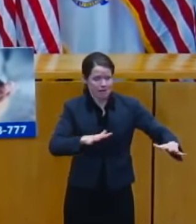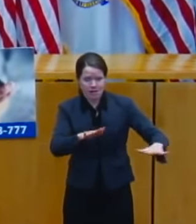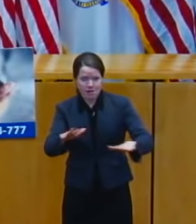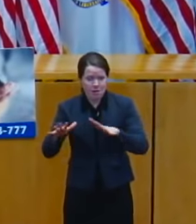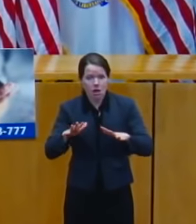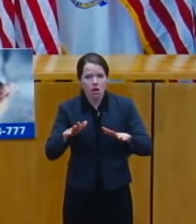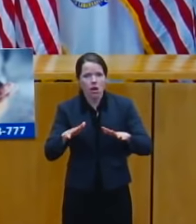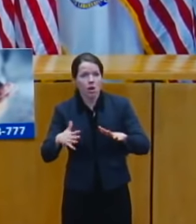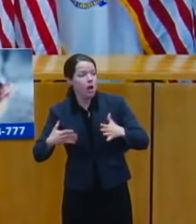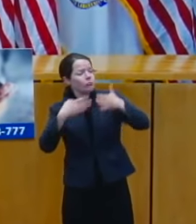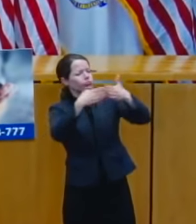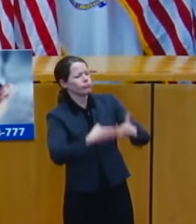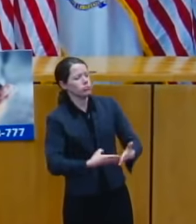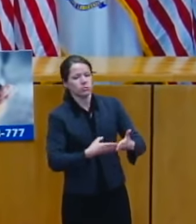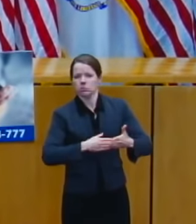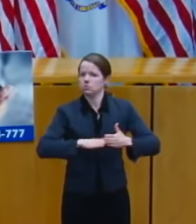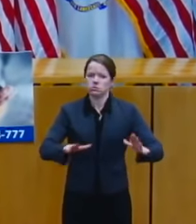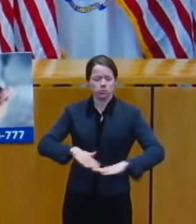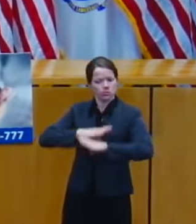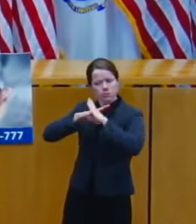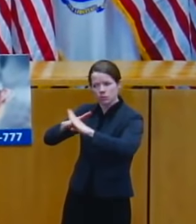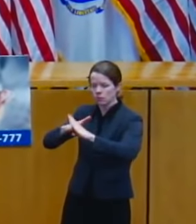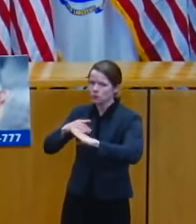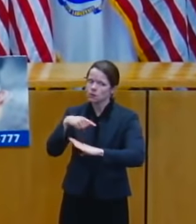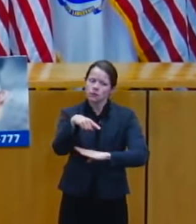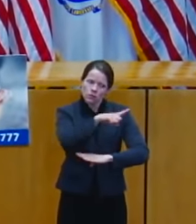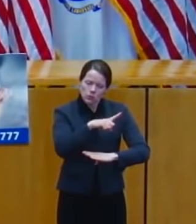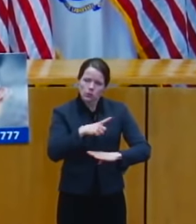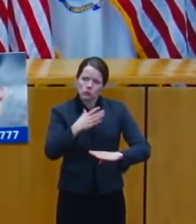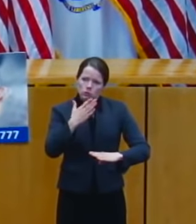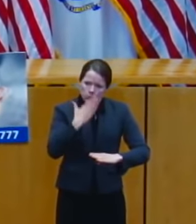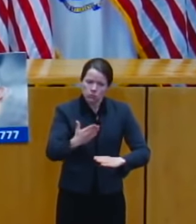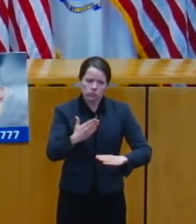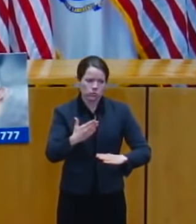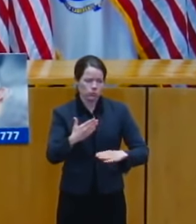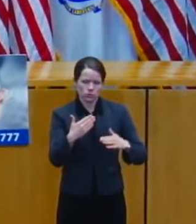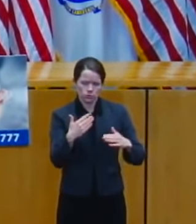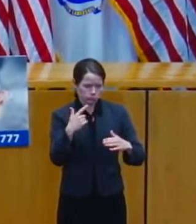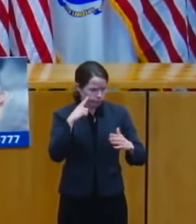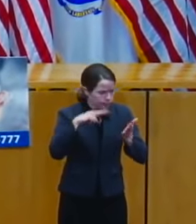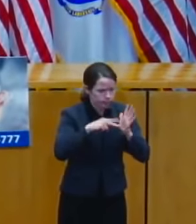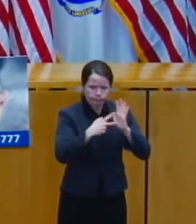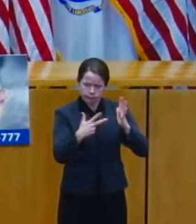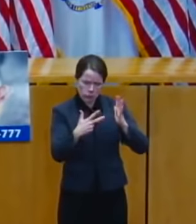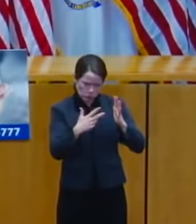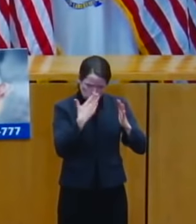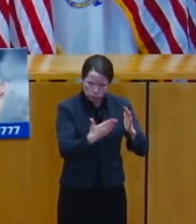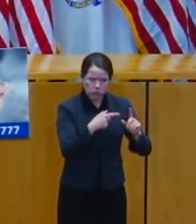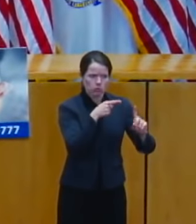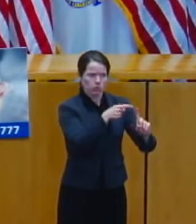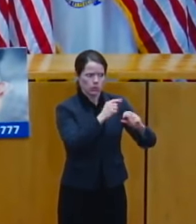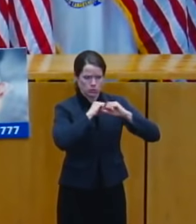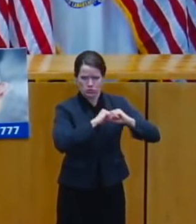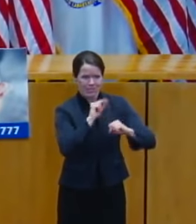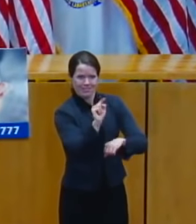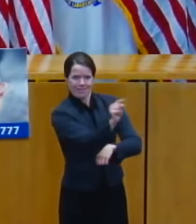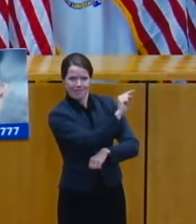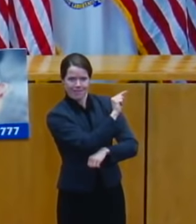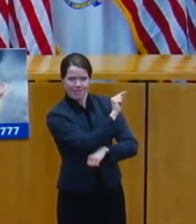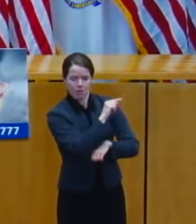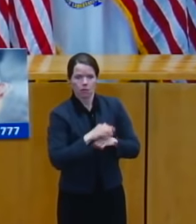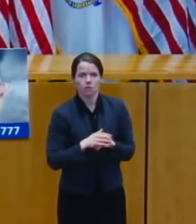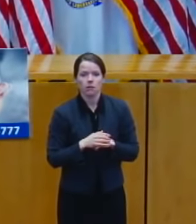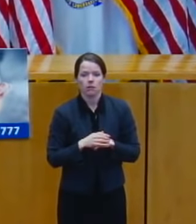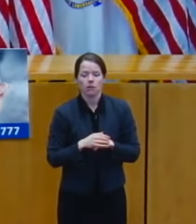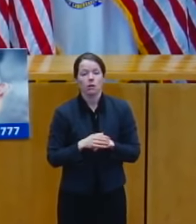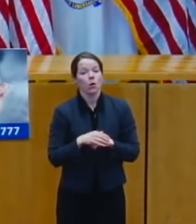liability protections for the organizations that have generously made their facilities available for the Commonwealth and for many of our